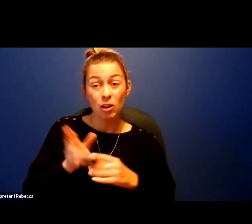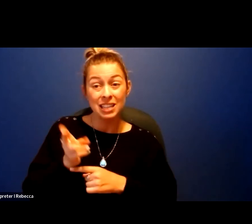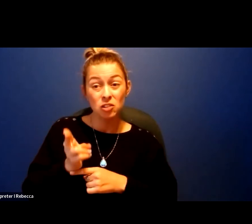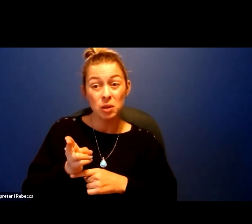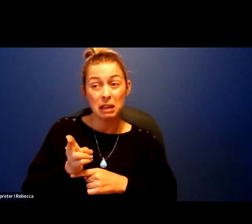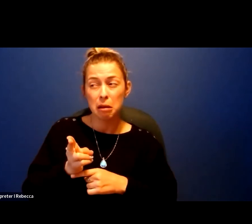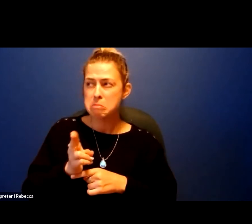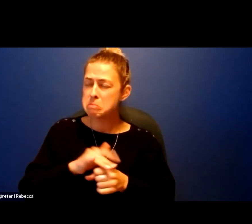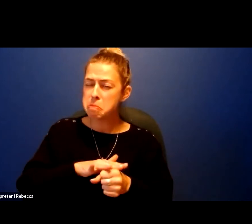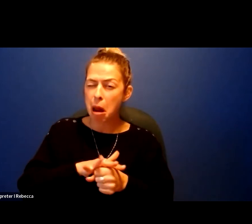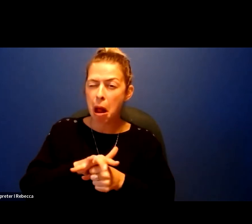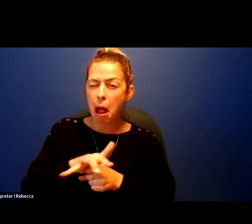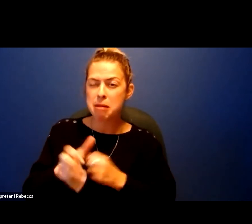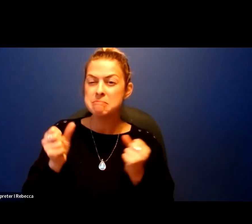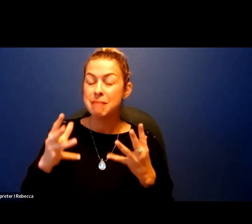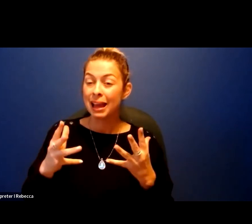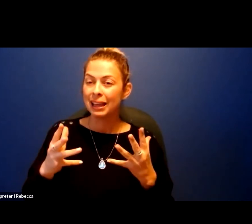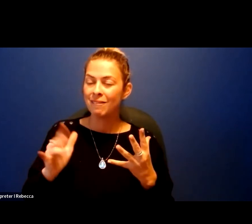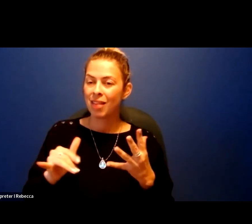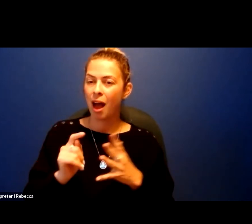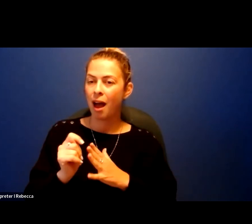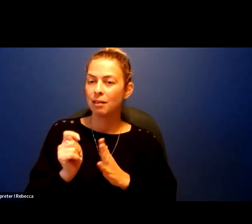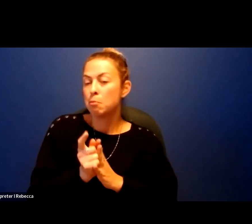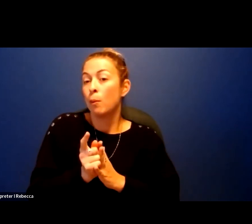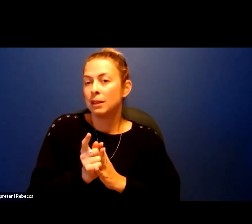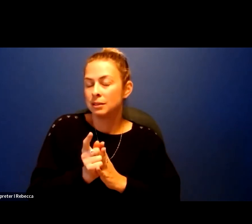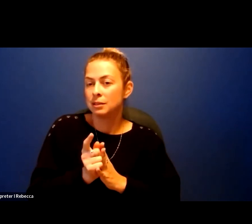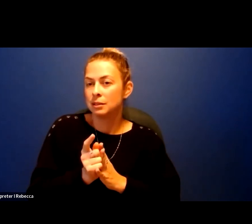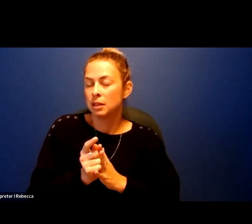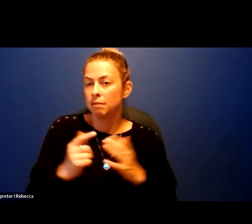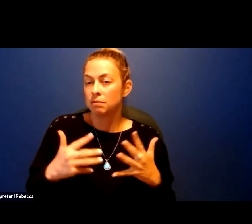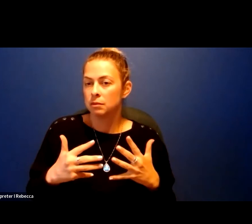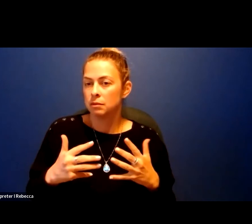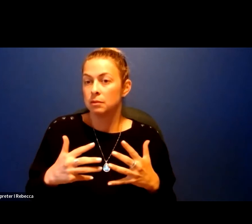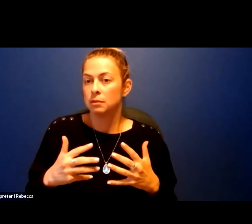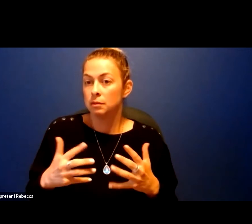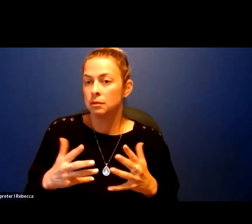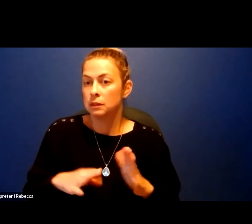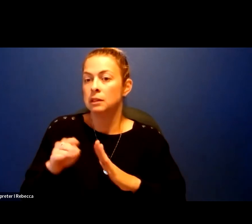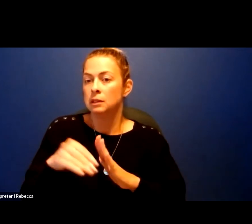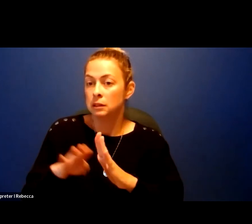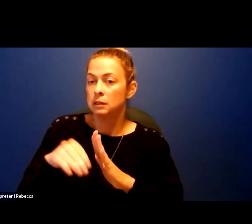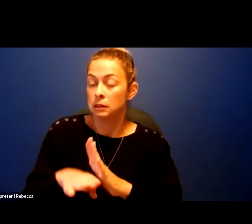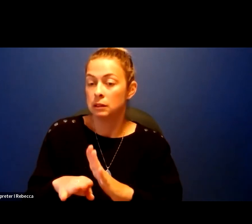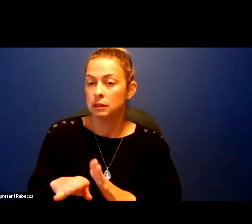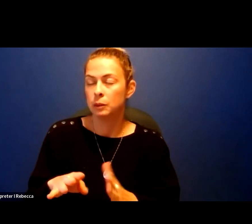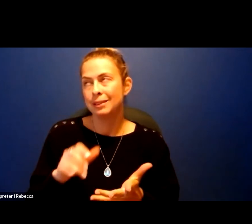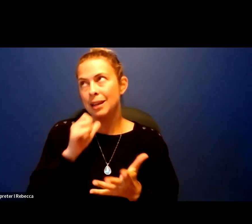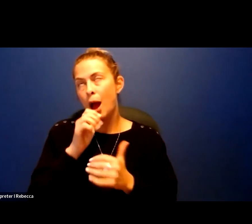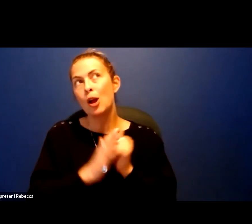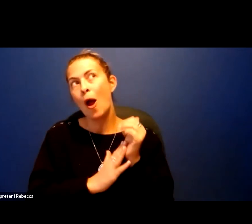these fraught and frightening moments, which it shouldn't necessarily be comforting to us, but it should also remind us that it is